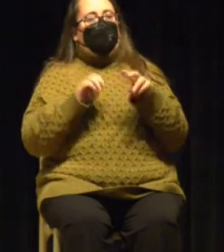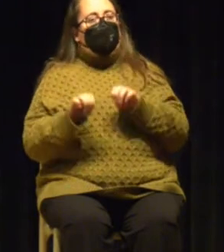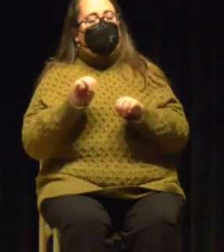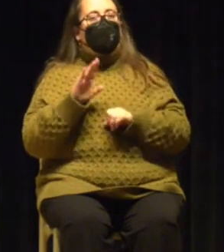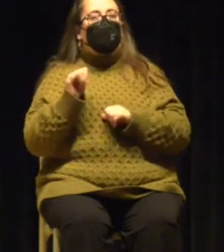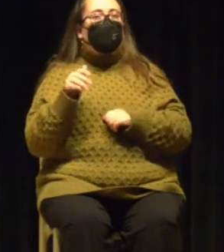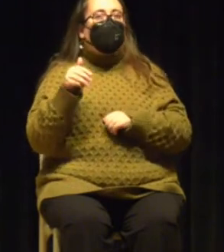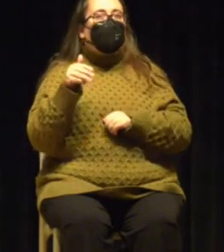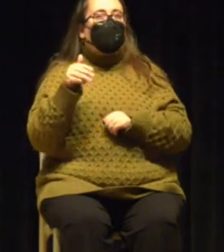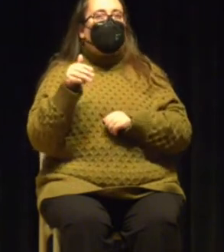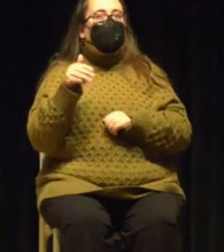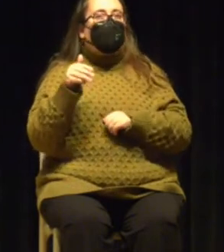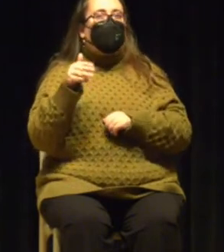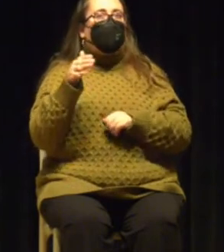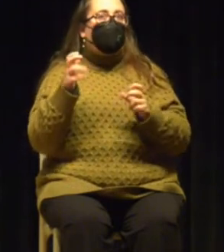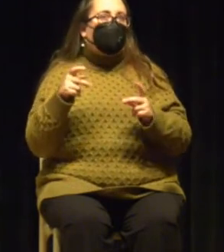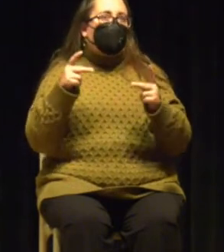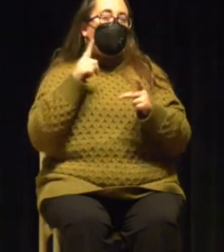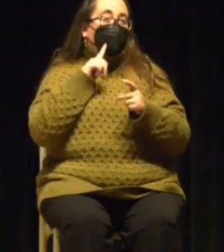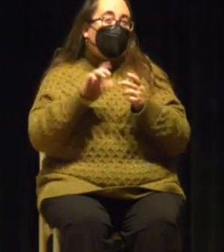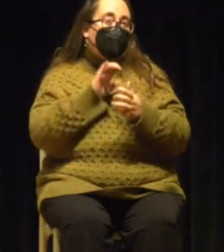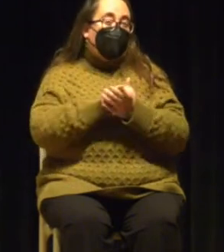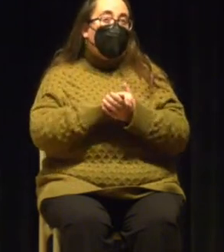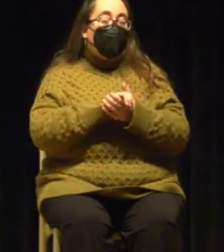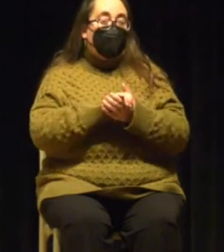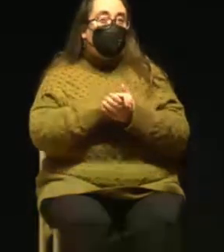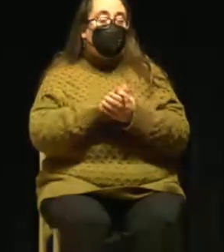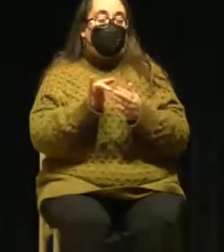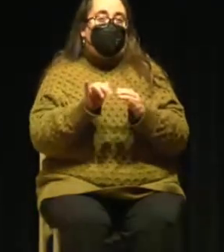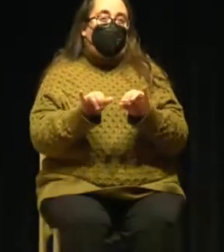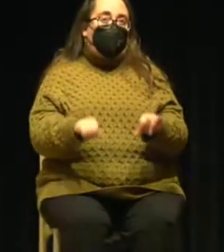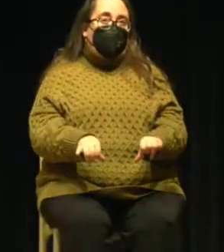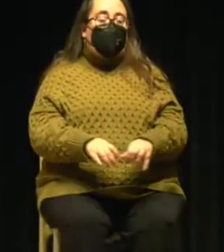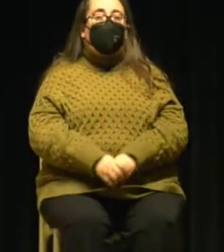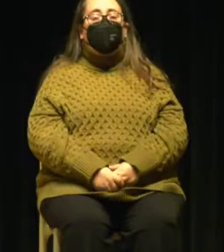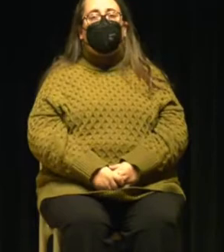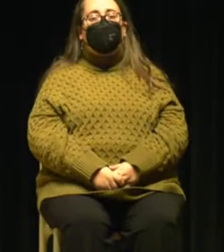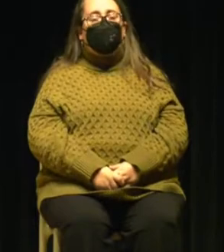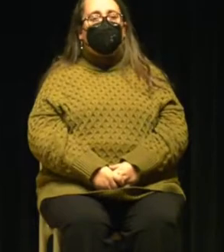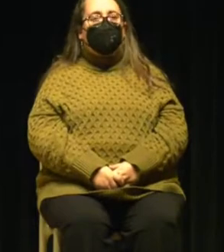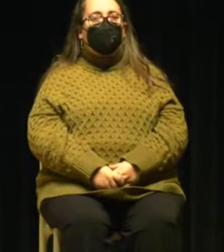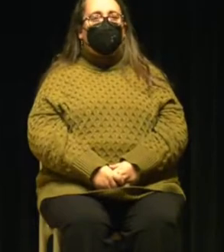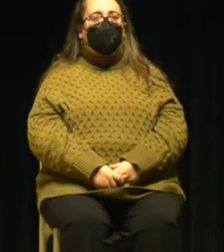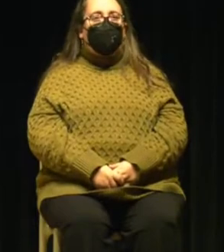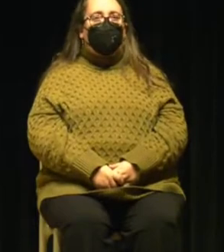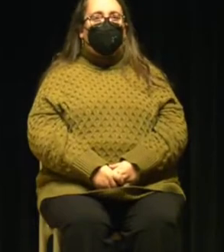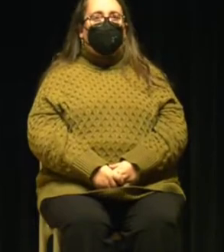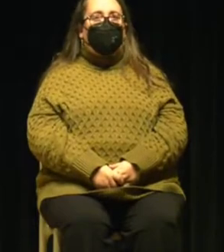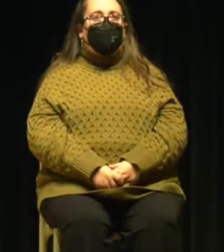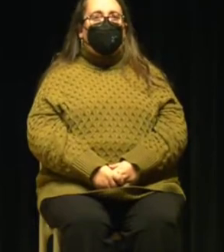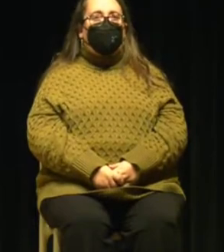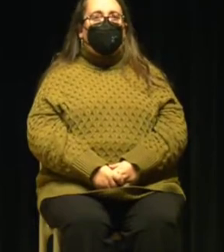like prospective proposals for marriage, because that was just the system. And, you know,